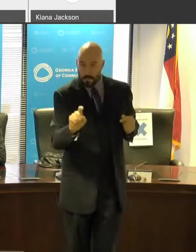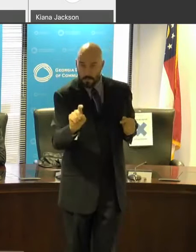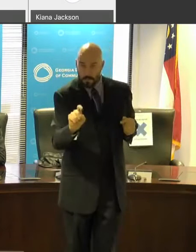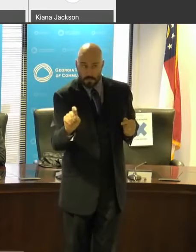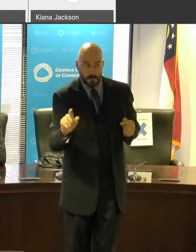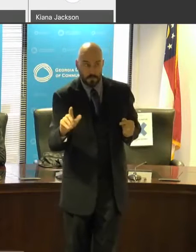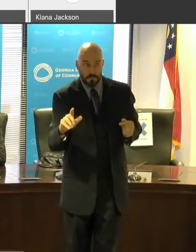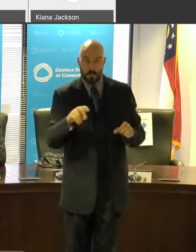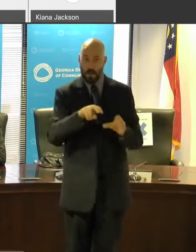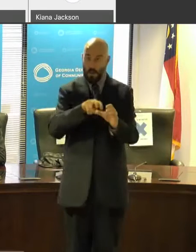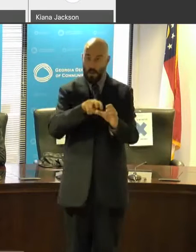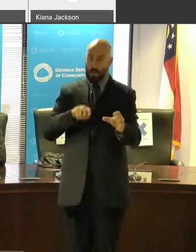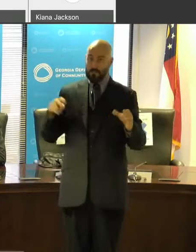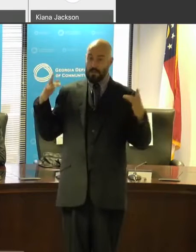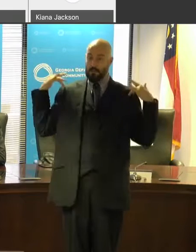Abstaining?